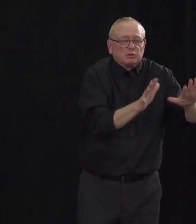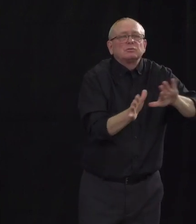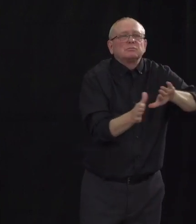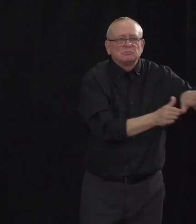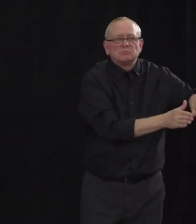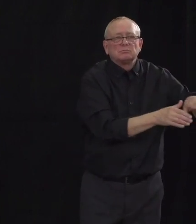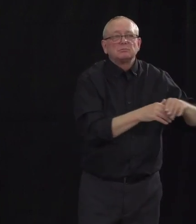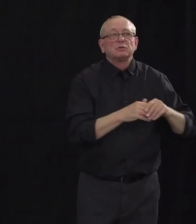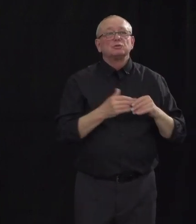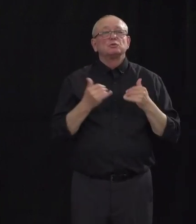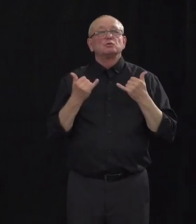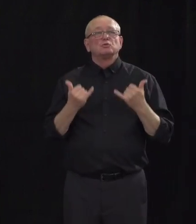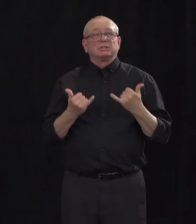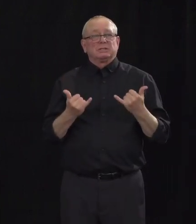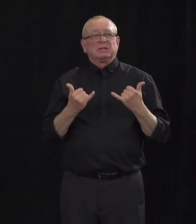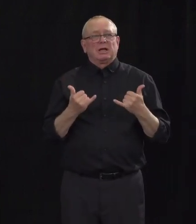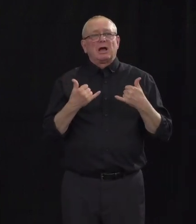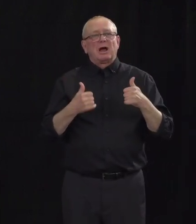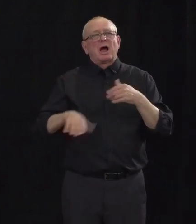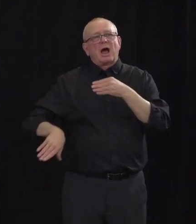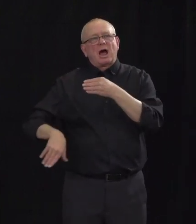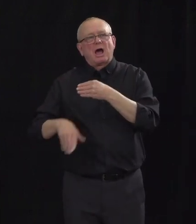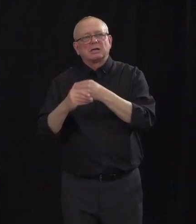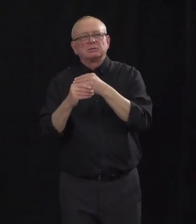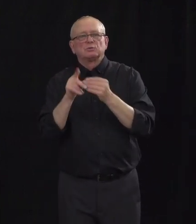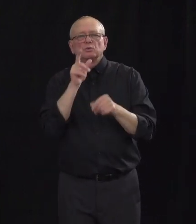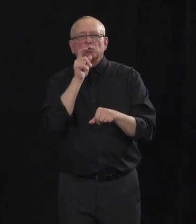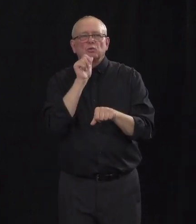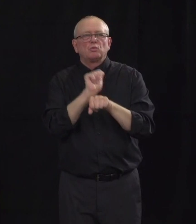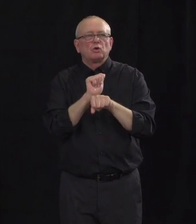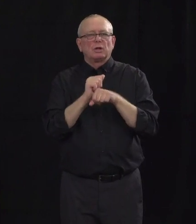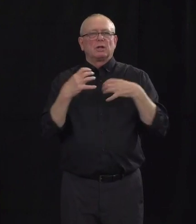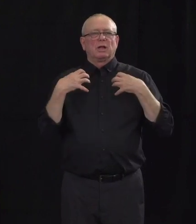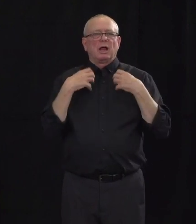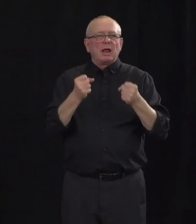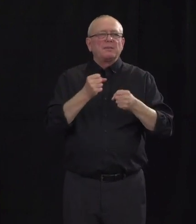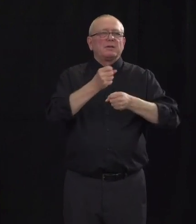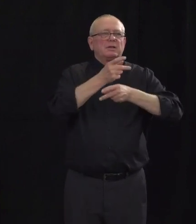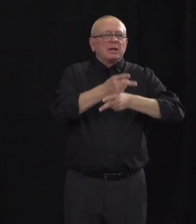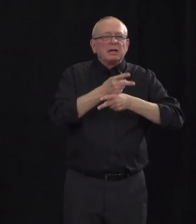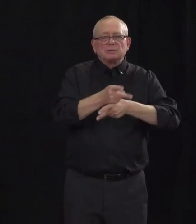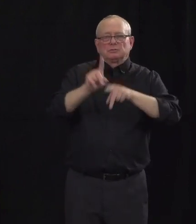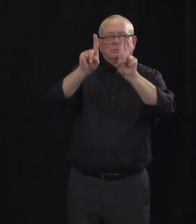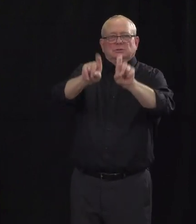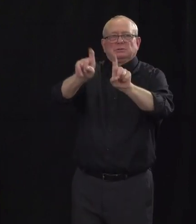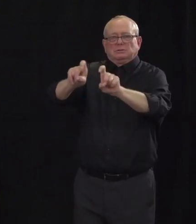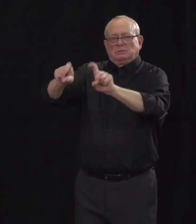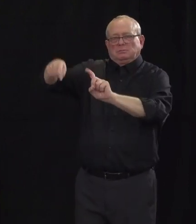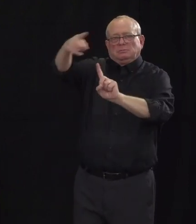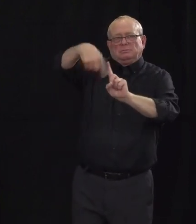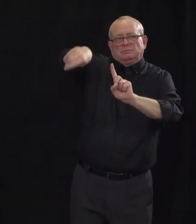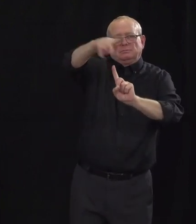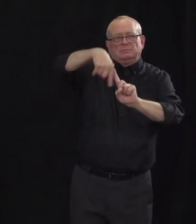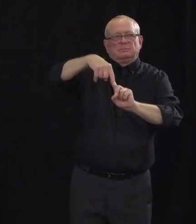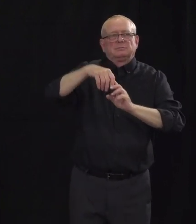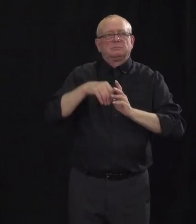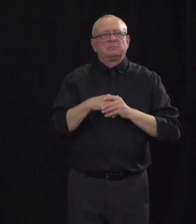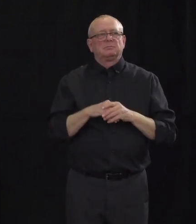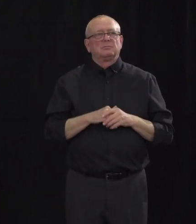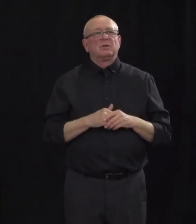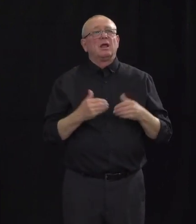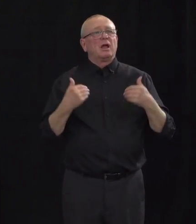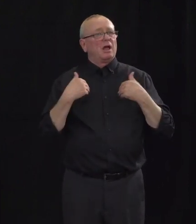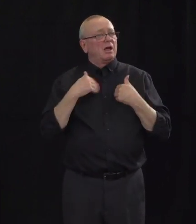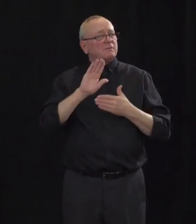workers, and our lab is able to process swabs at a higher rate now, so we do have all the necessary supplies to be able to test. So